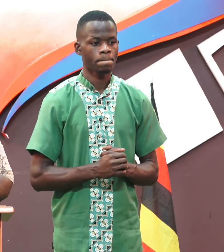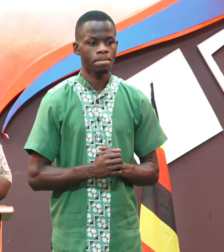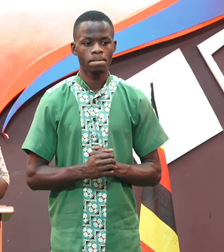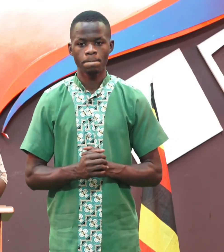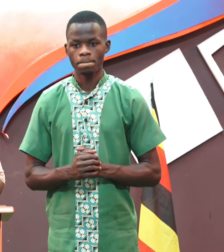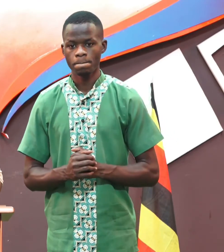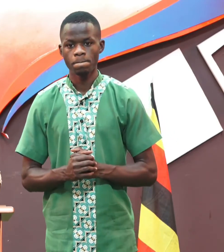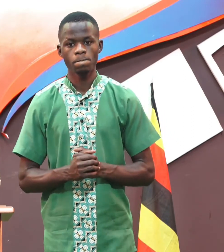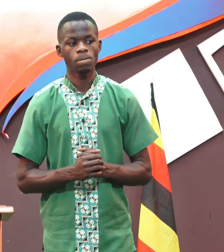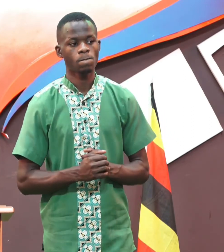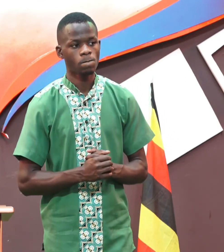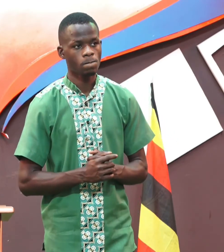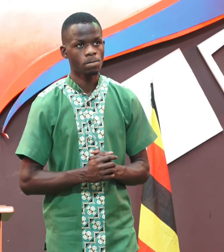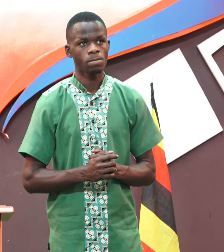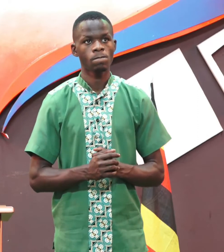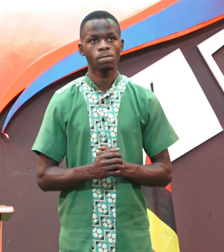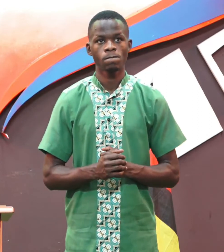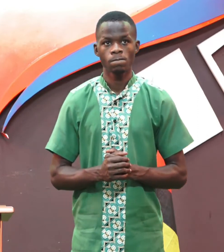olomusalaba, webale